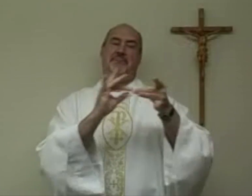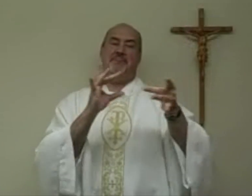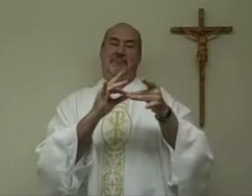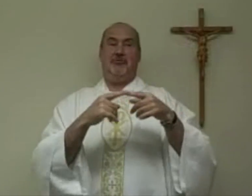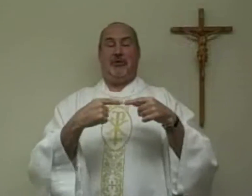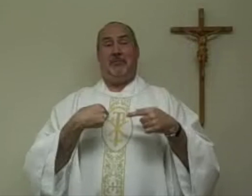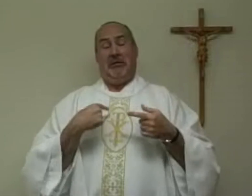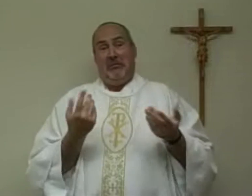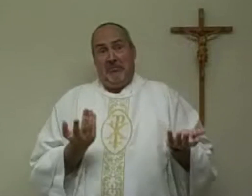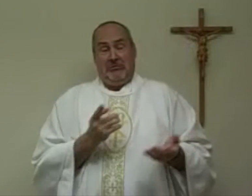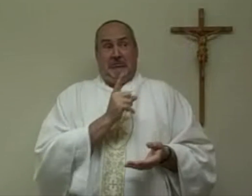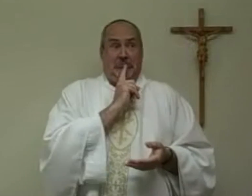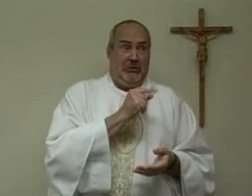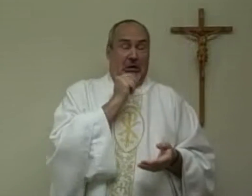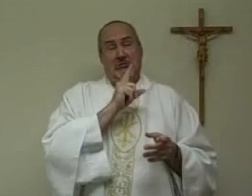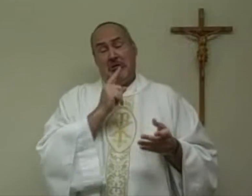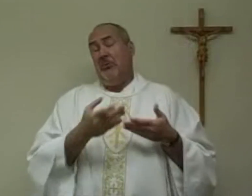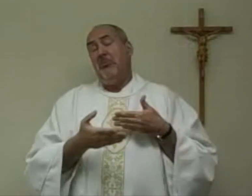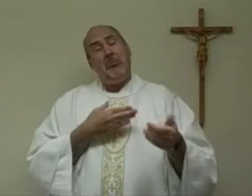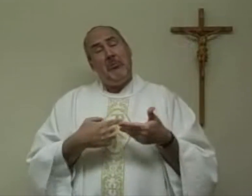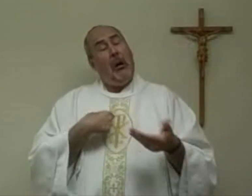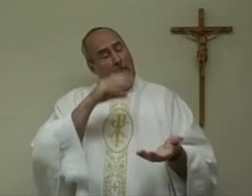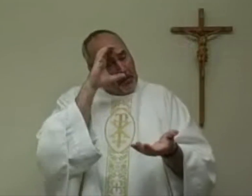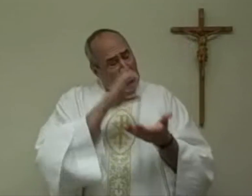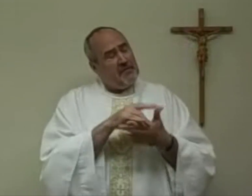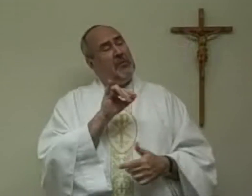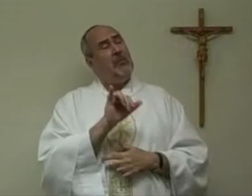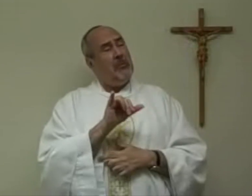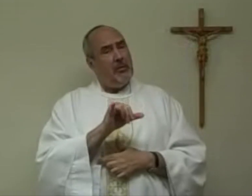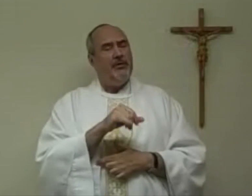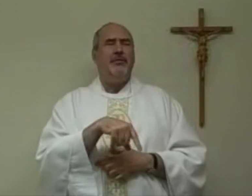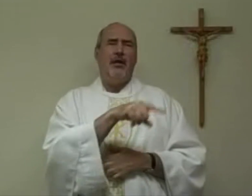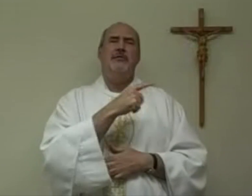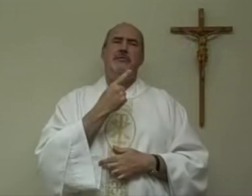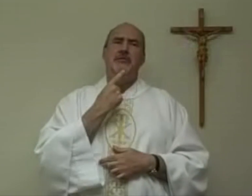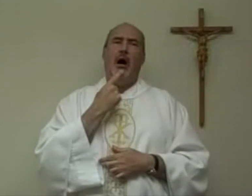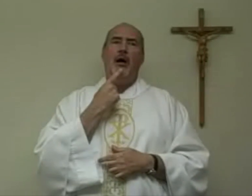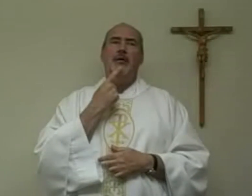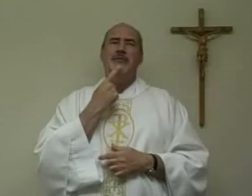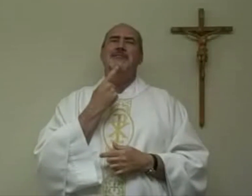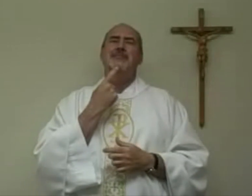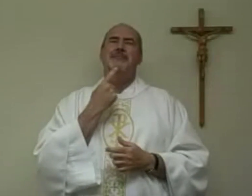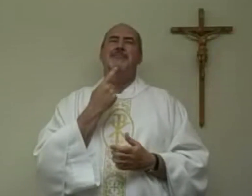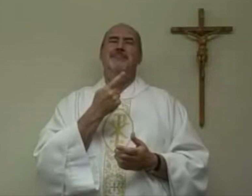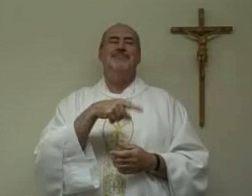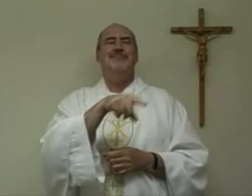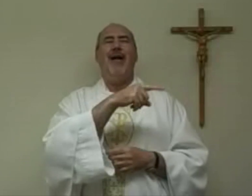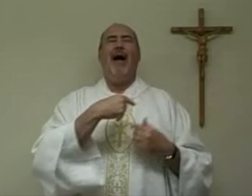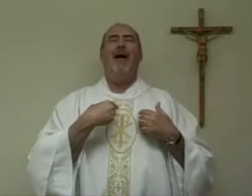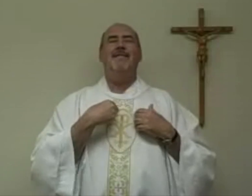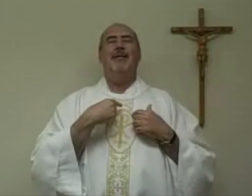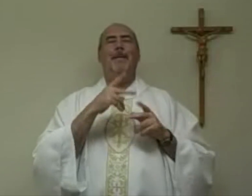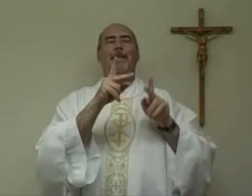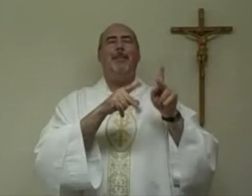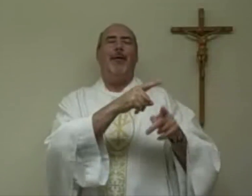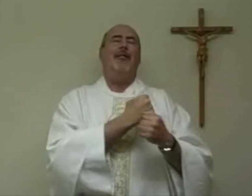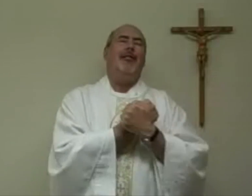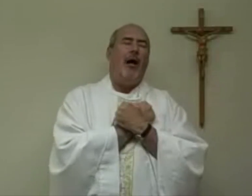it. I've heard some people tell me that, I don't know whether it's true or not or what to believe, but